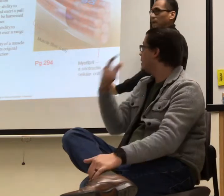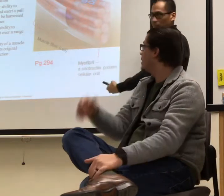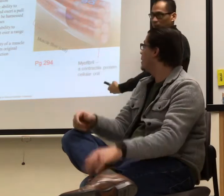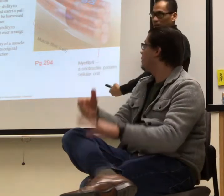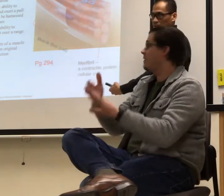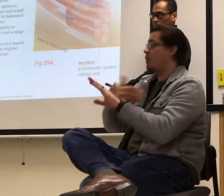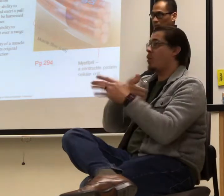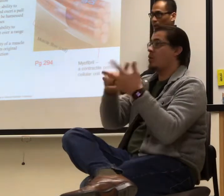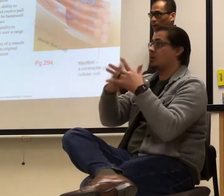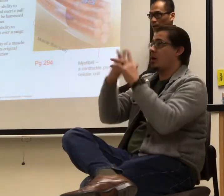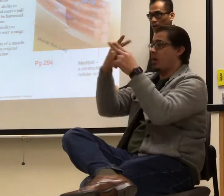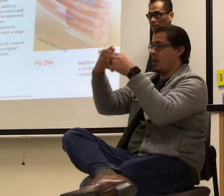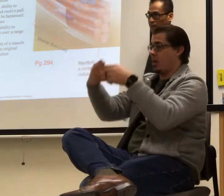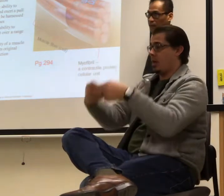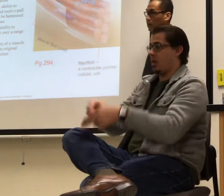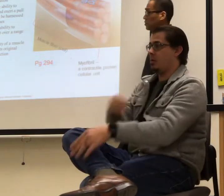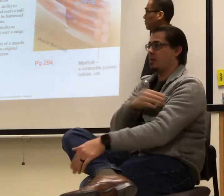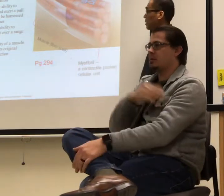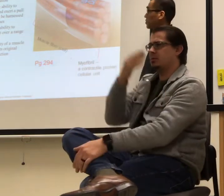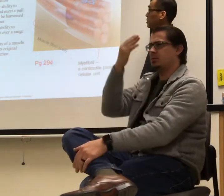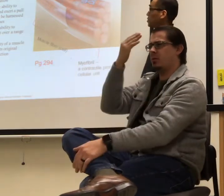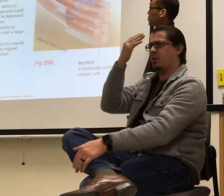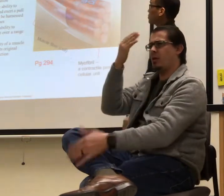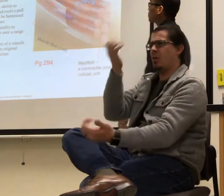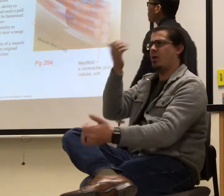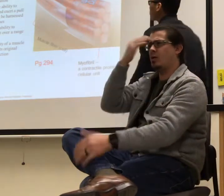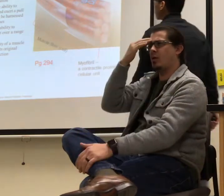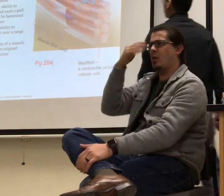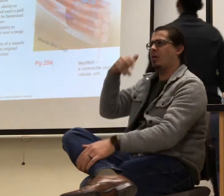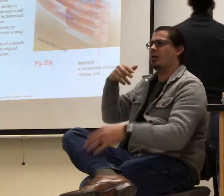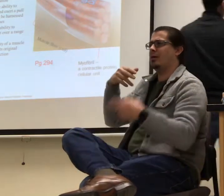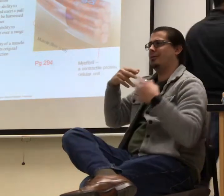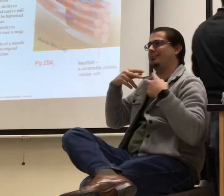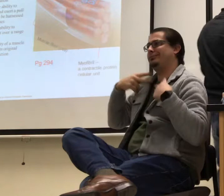before we start naming the muscles, I want you to know the physiology of muscle